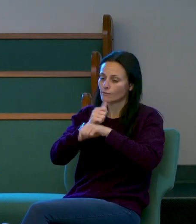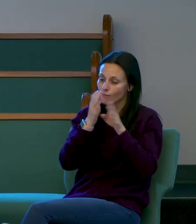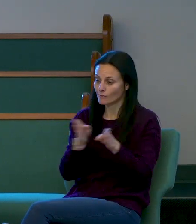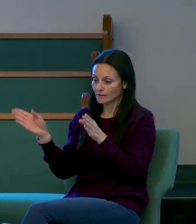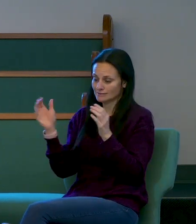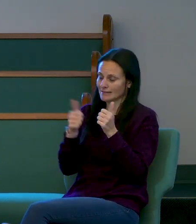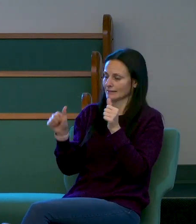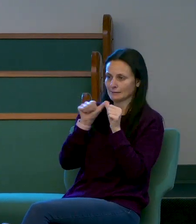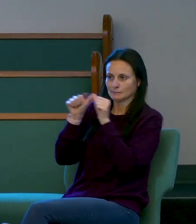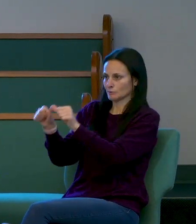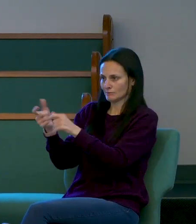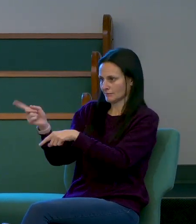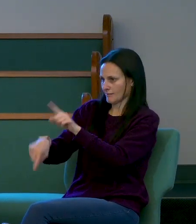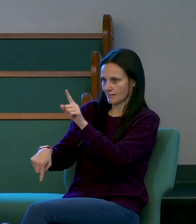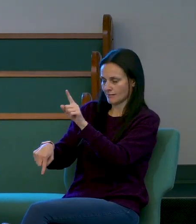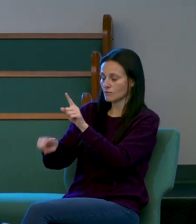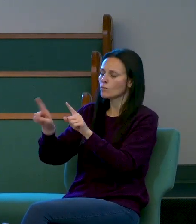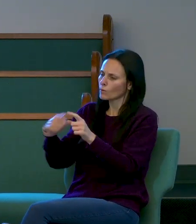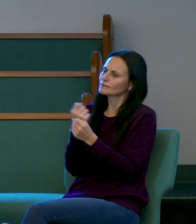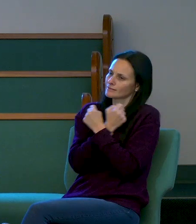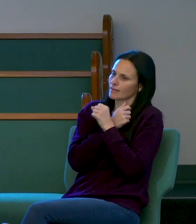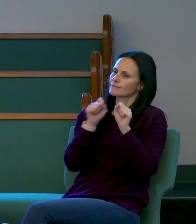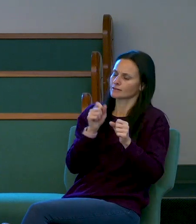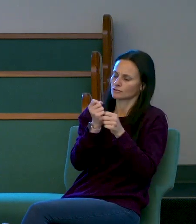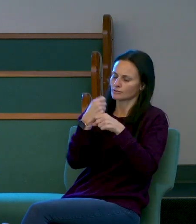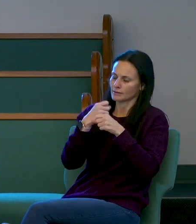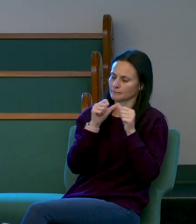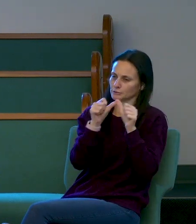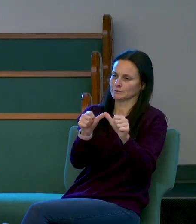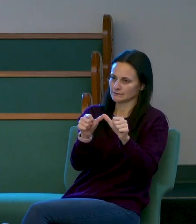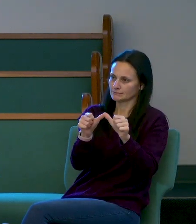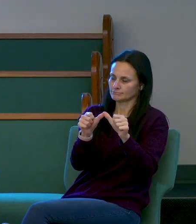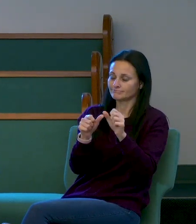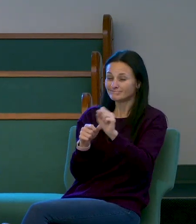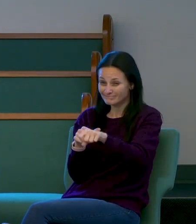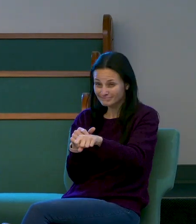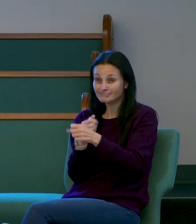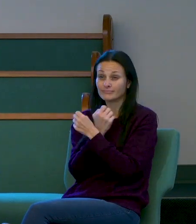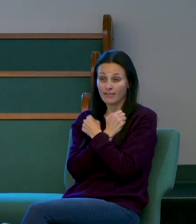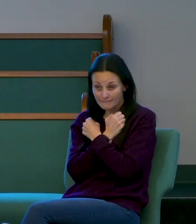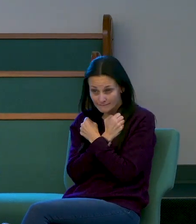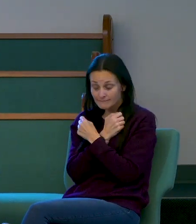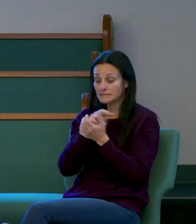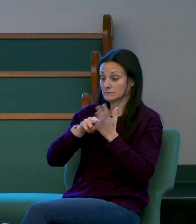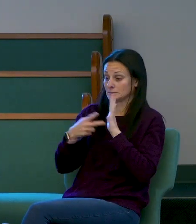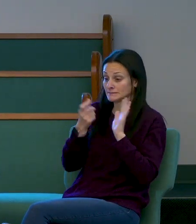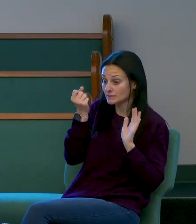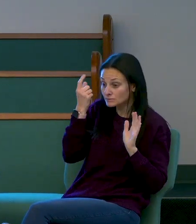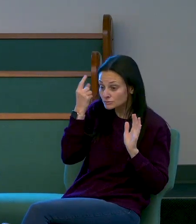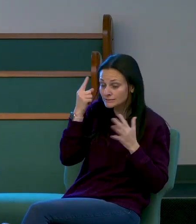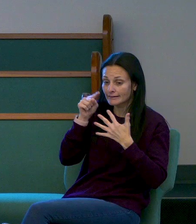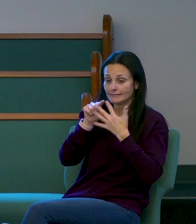anything permanent. Only love can do that." Yes, love, which means